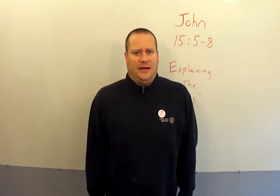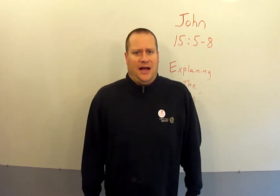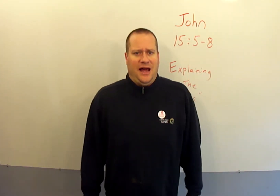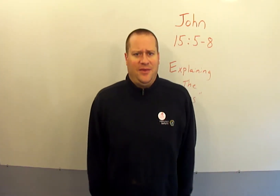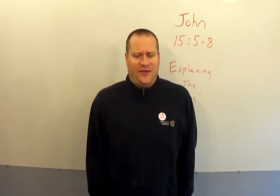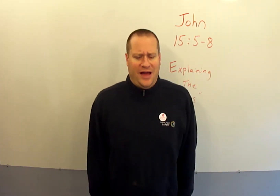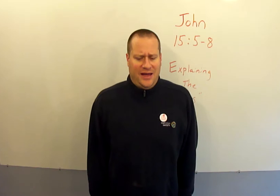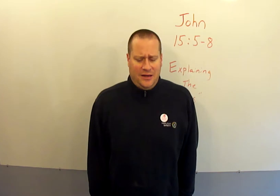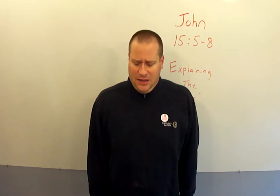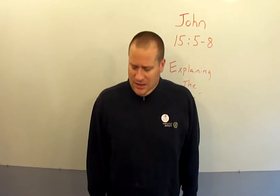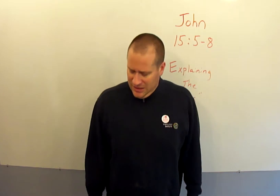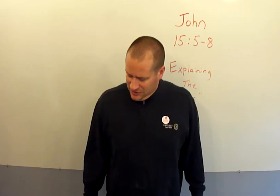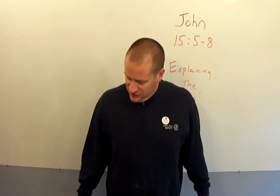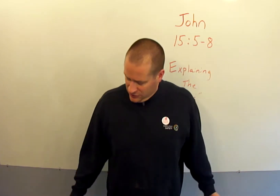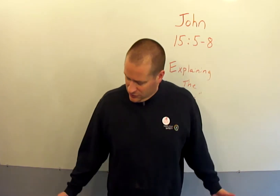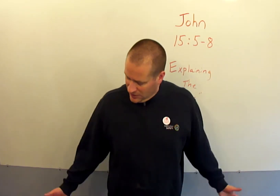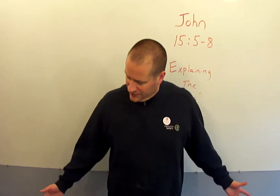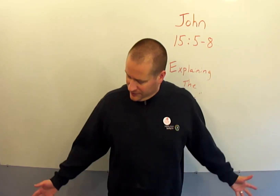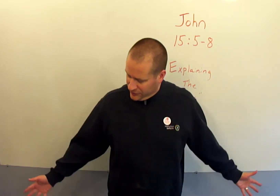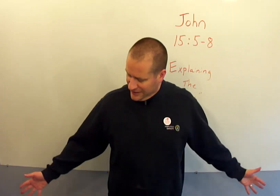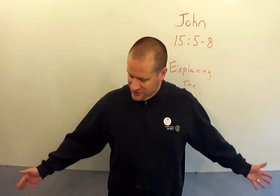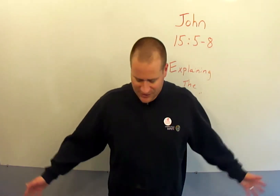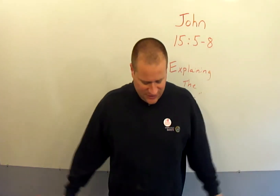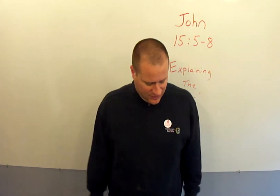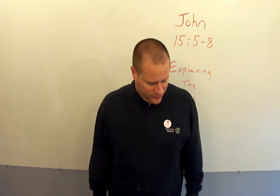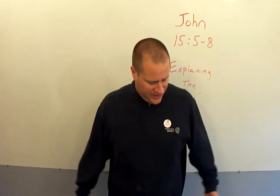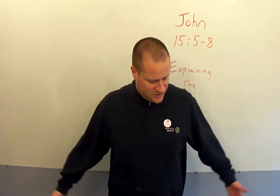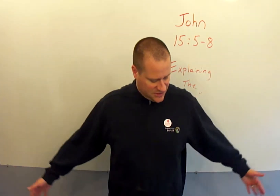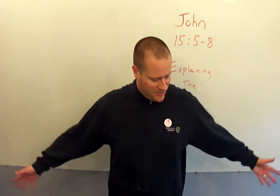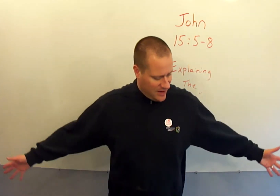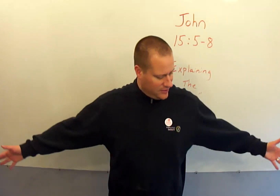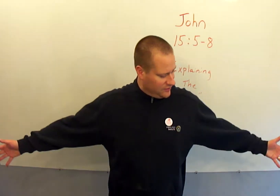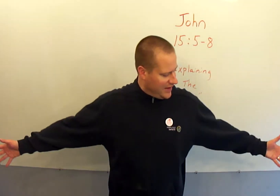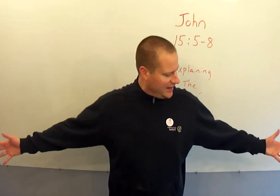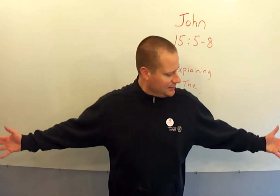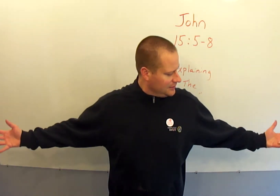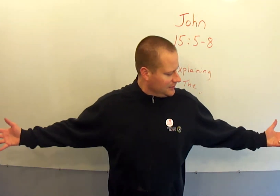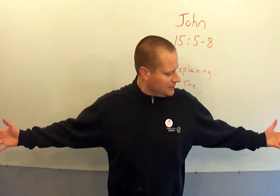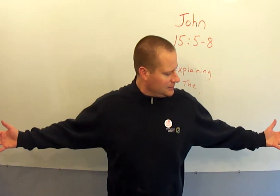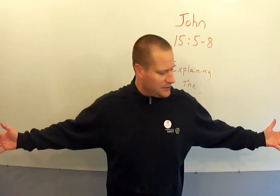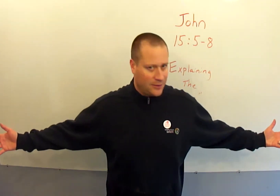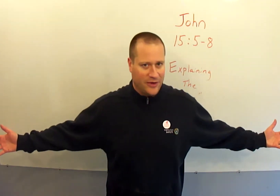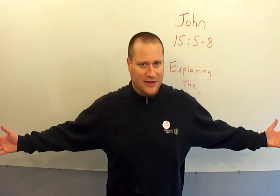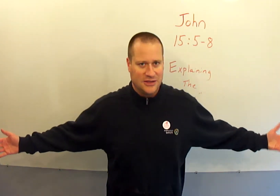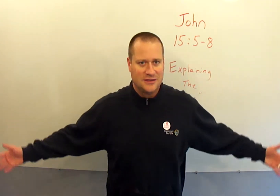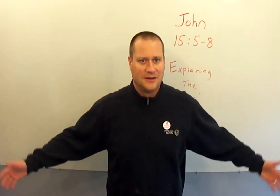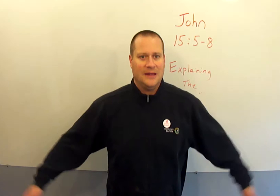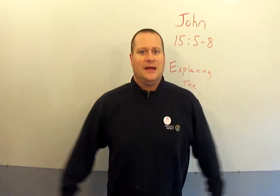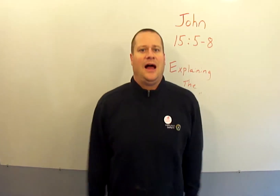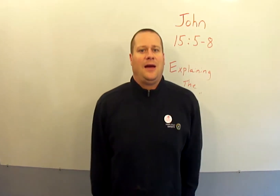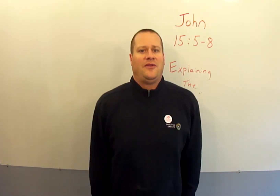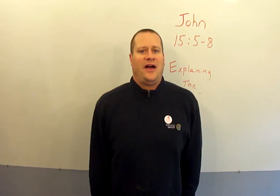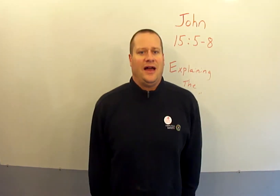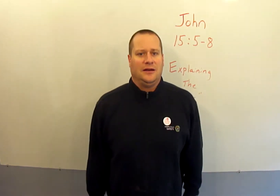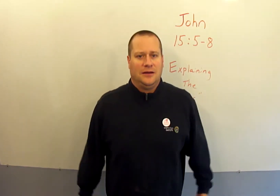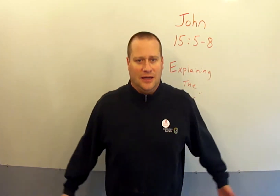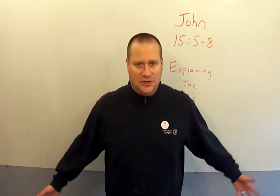I am the vine, and you are the branches. So the branches come out of the vine, little branches. I am the vine, and you are